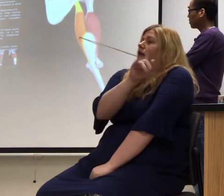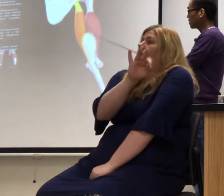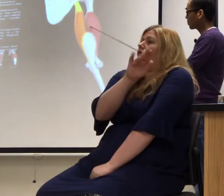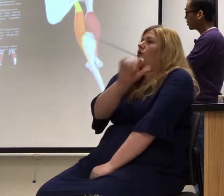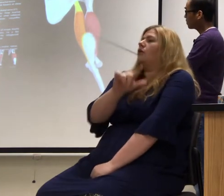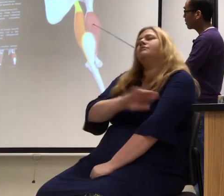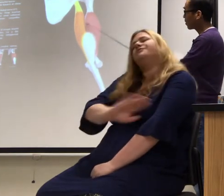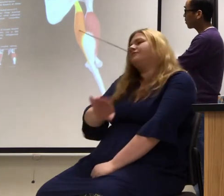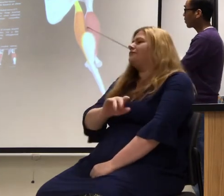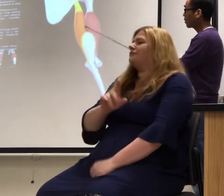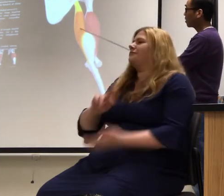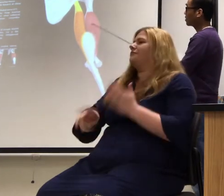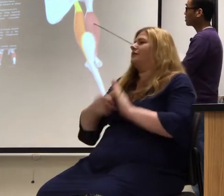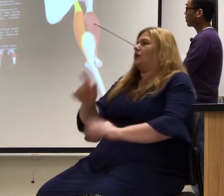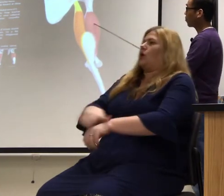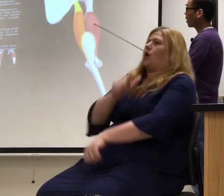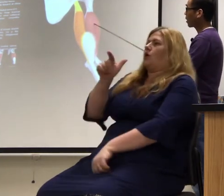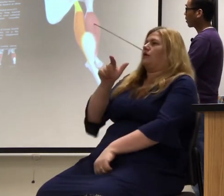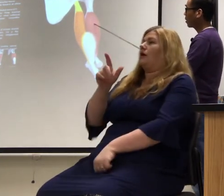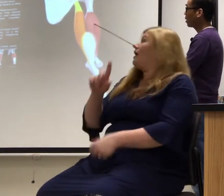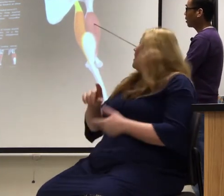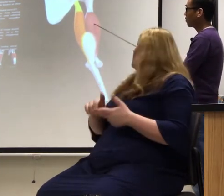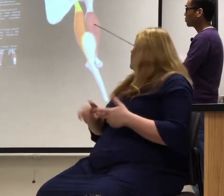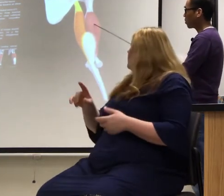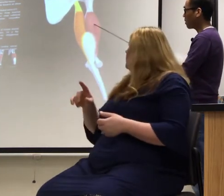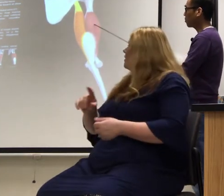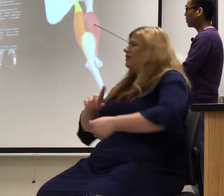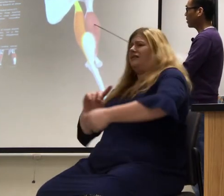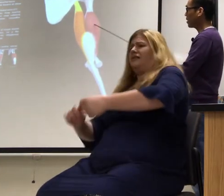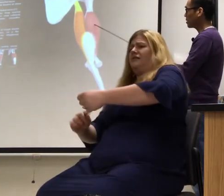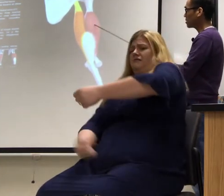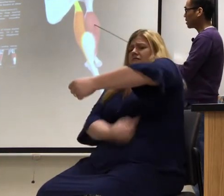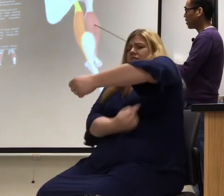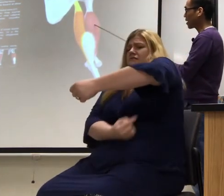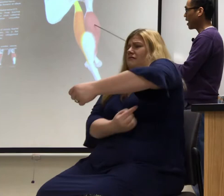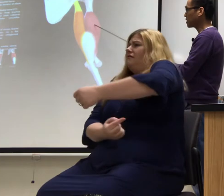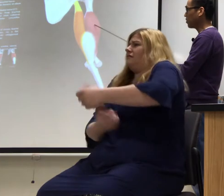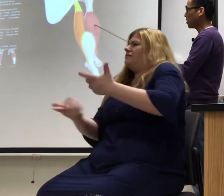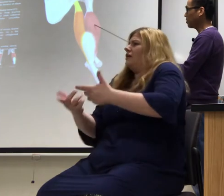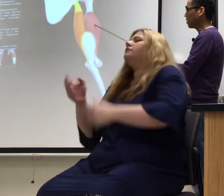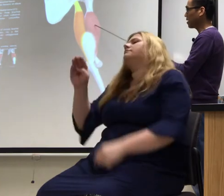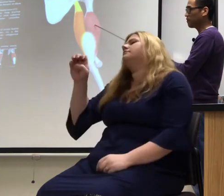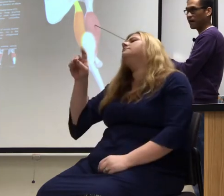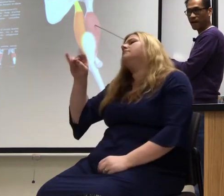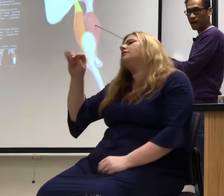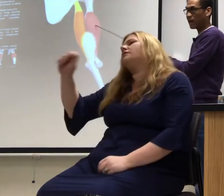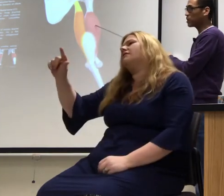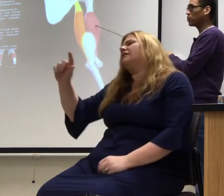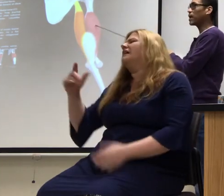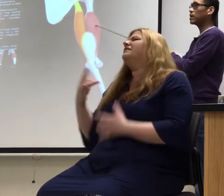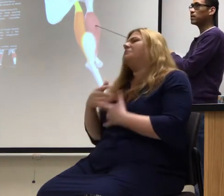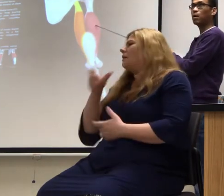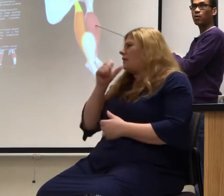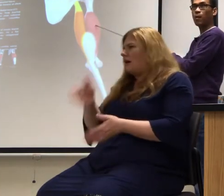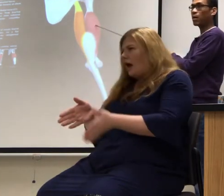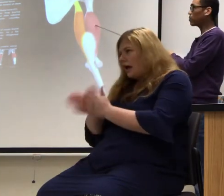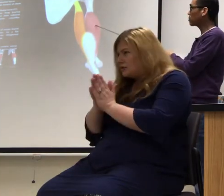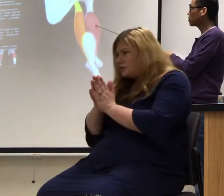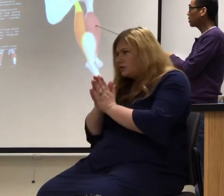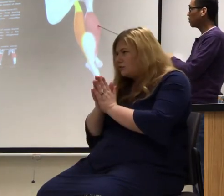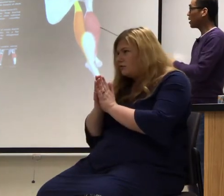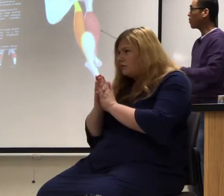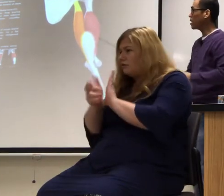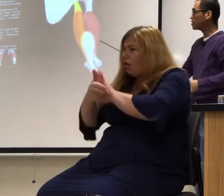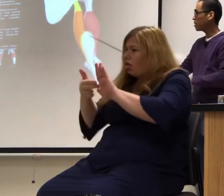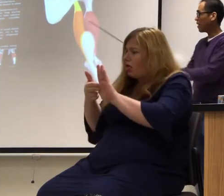Medial. It's underneath there somewhere, which probably means I'm not gonna ask you to identify that head because you can't see it on our